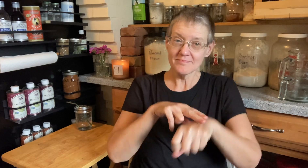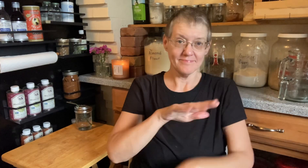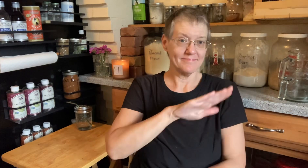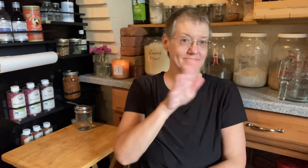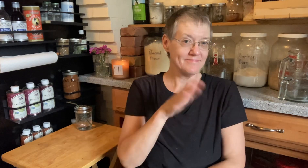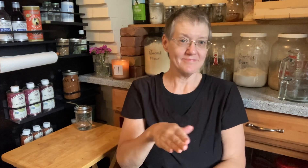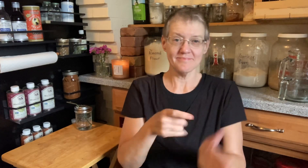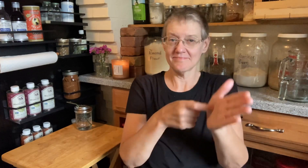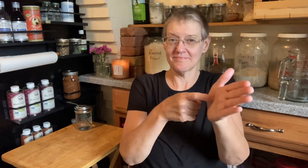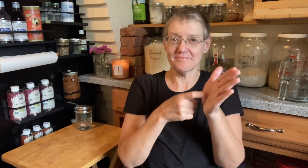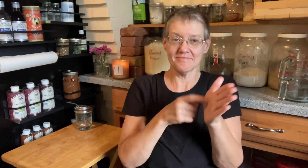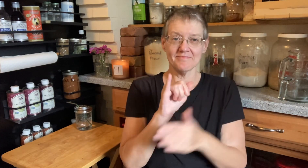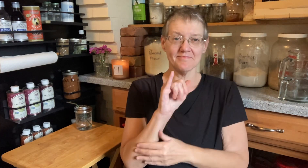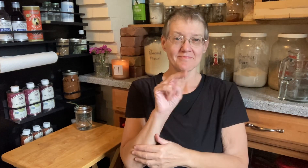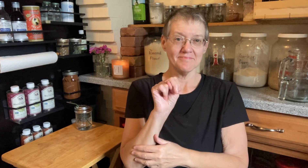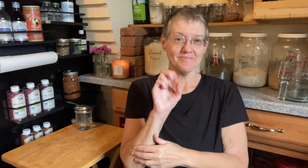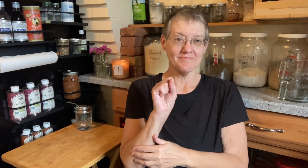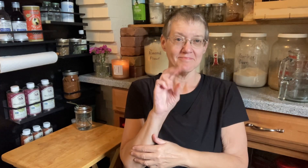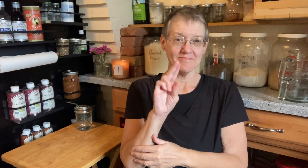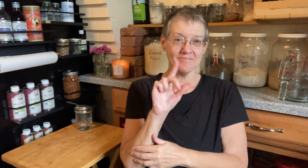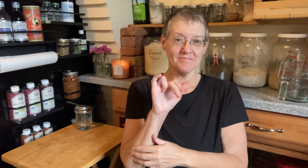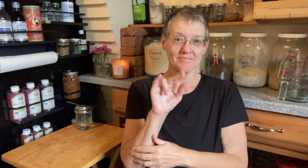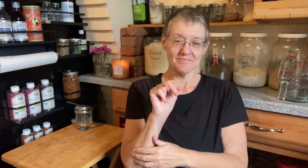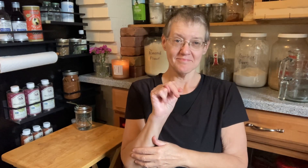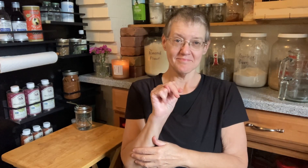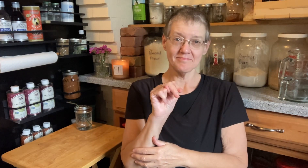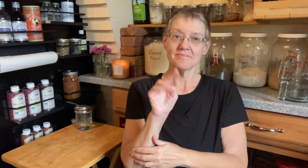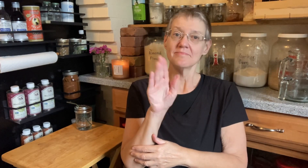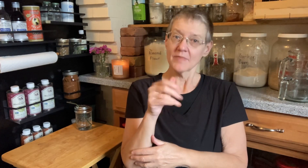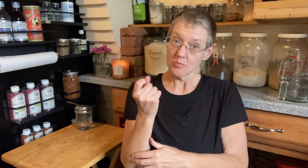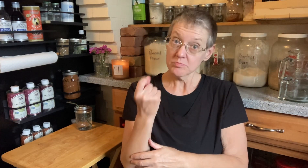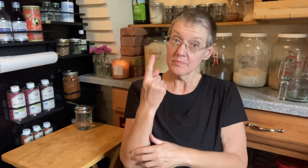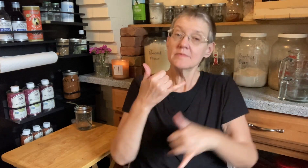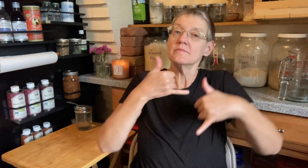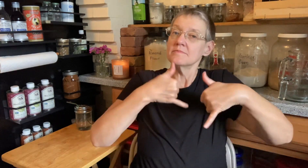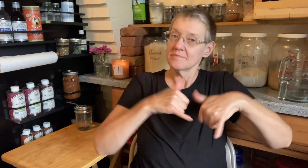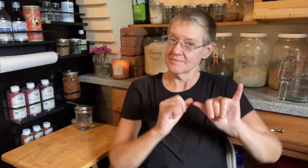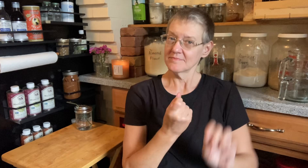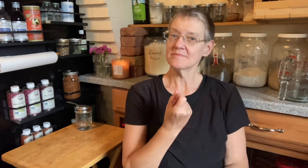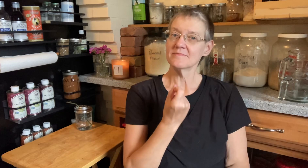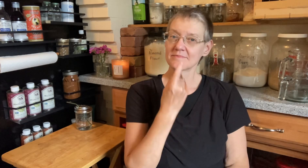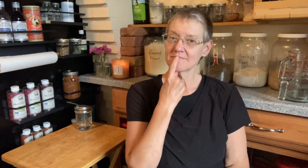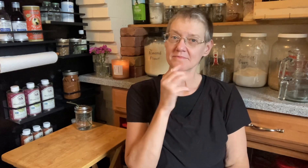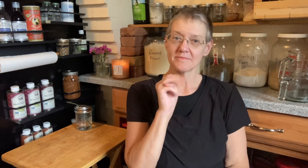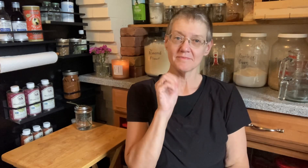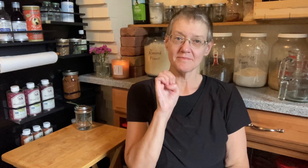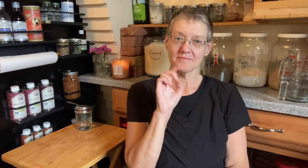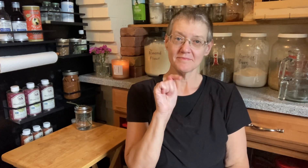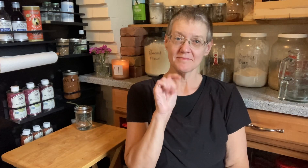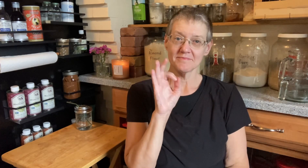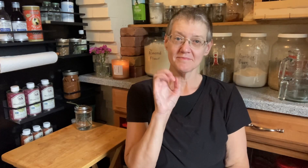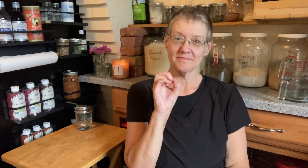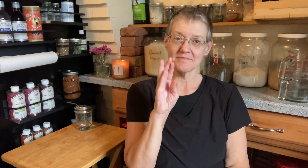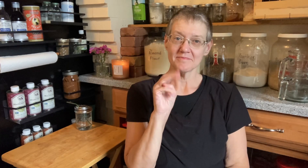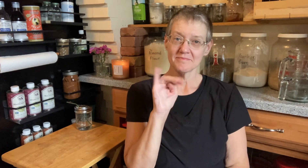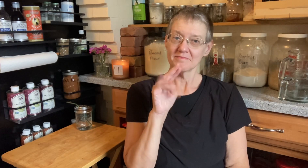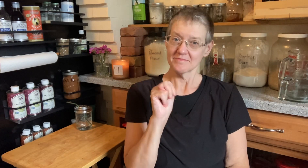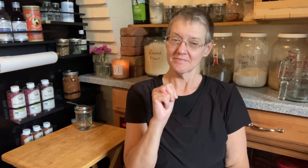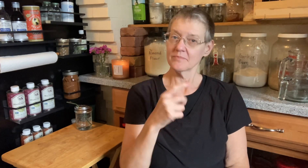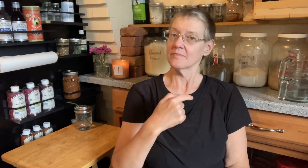normalized his A1C, and has never needed insulin. Now, he still takes metformin, and